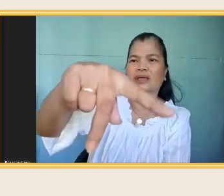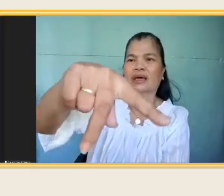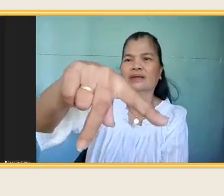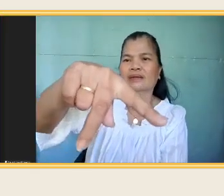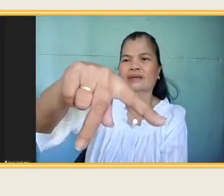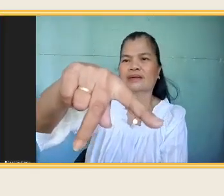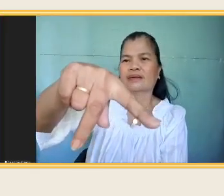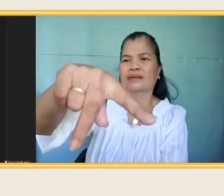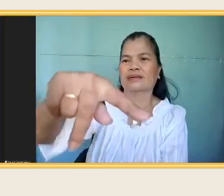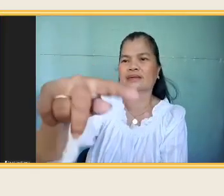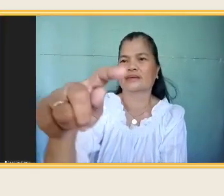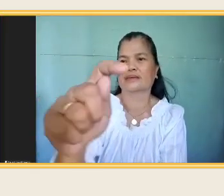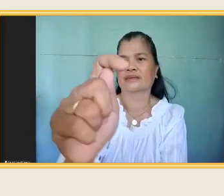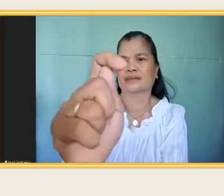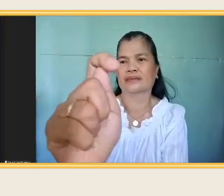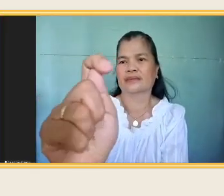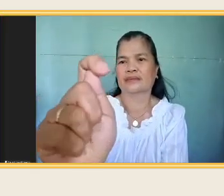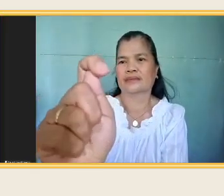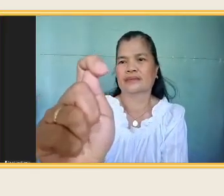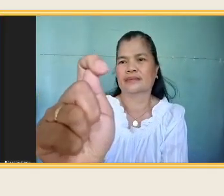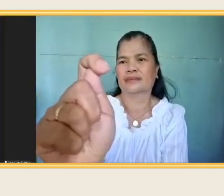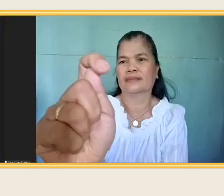Or ganyan.